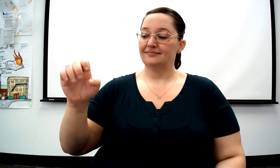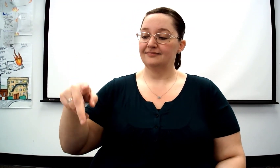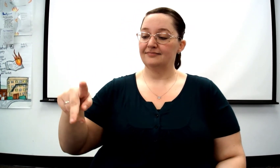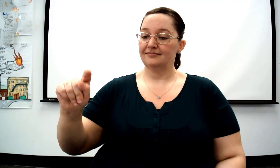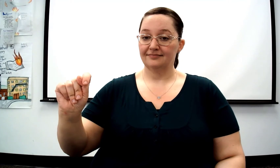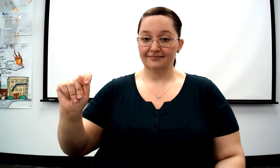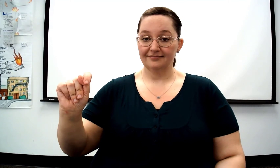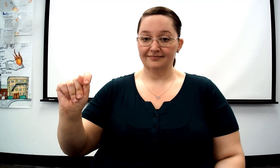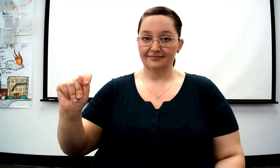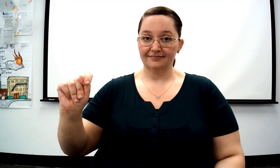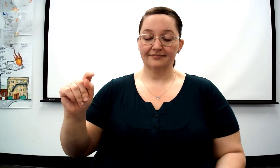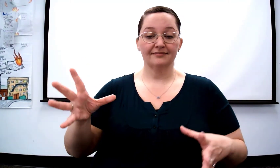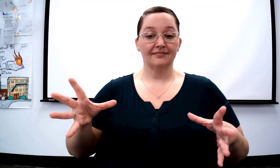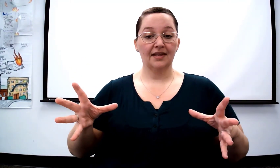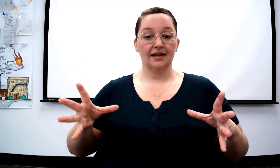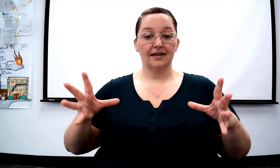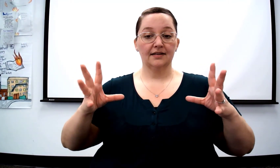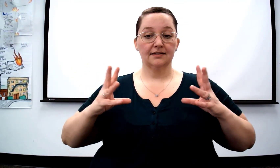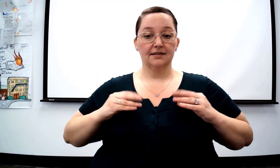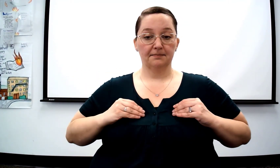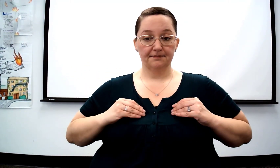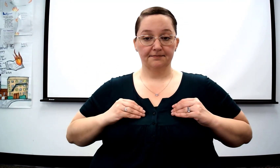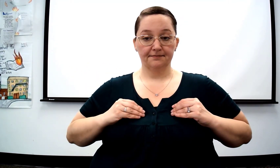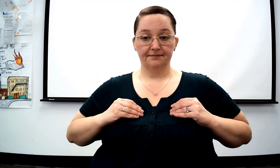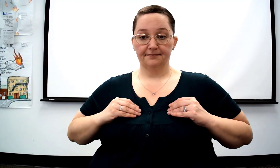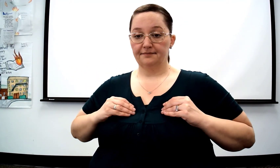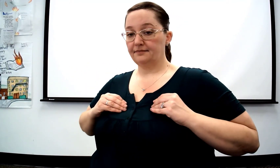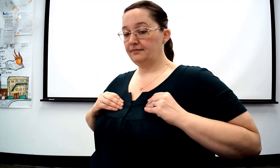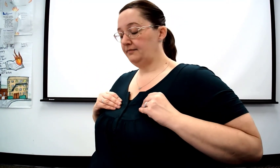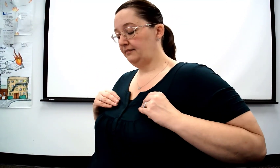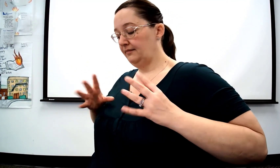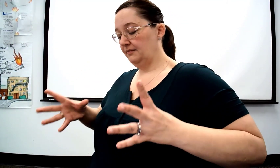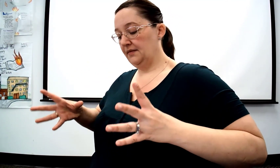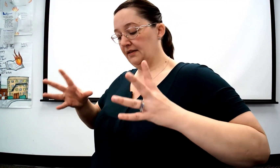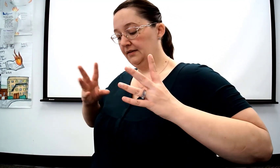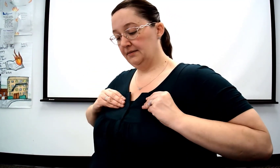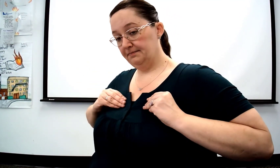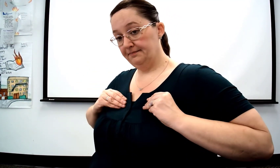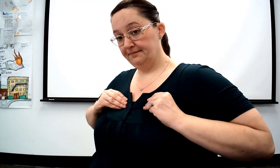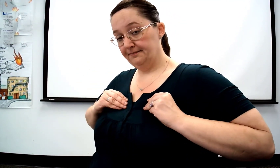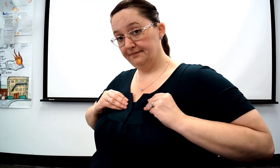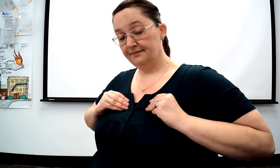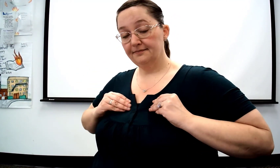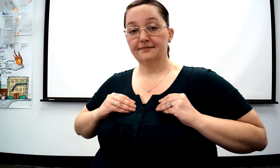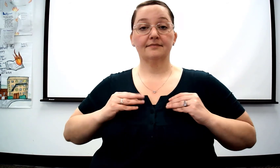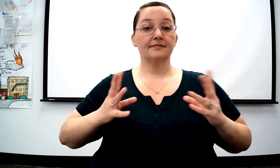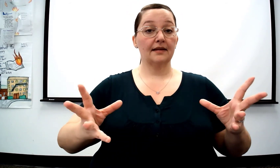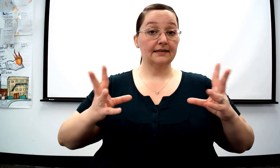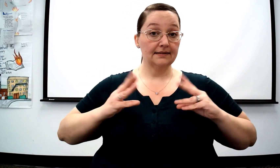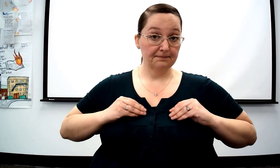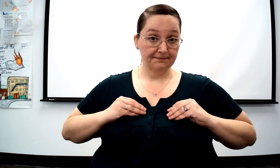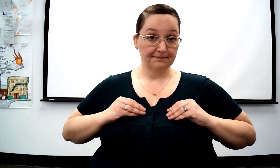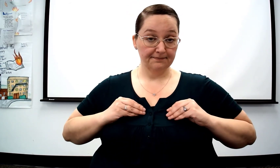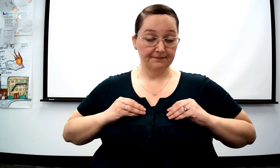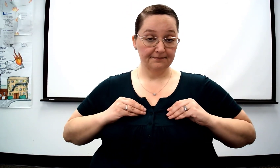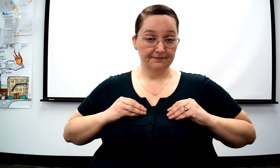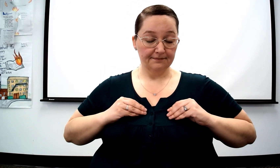22, accept. You're going to go from 5s to flat O's, thumbnails touch your chest.